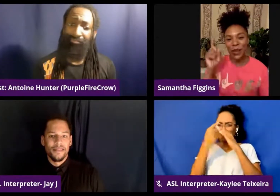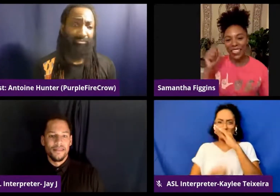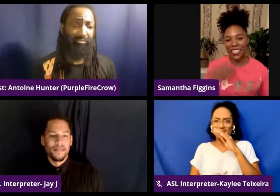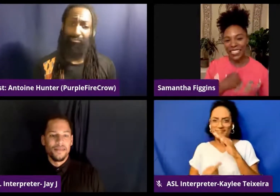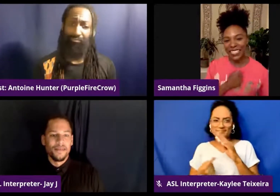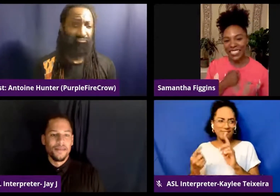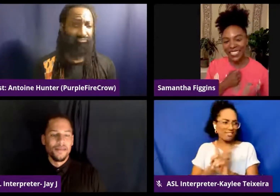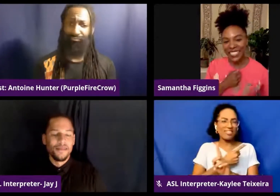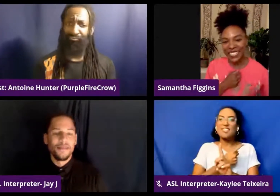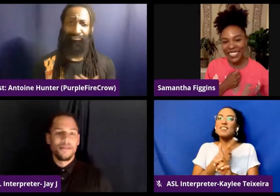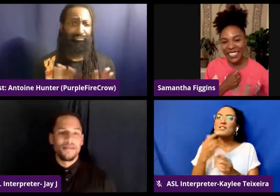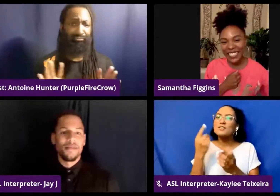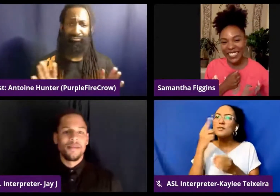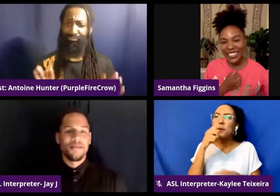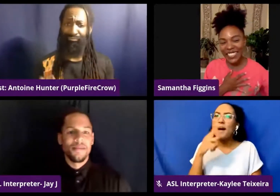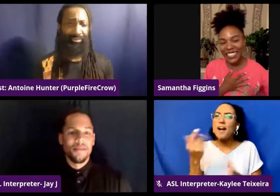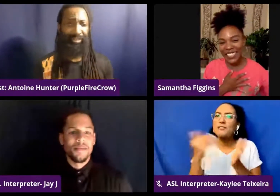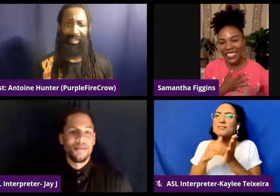question? I'm sorry.